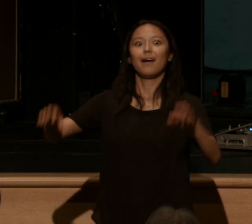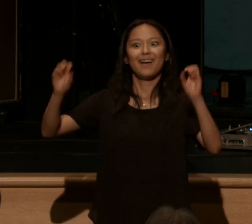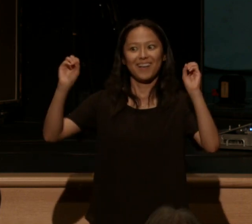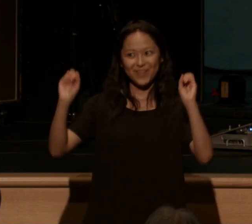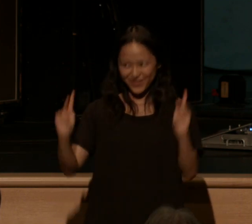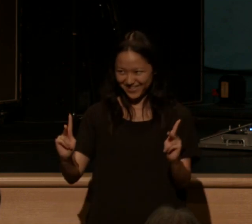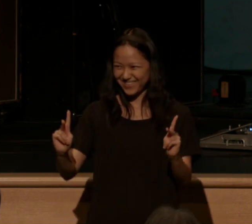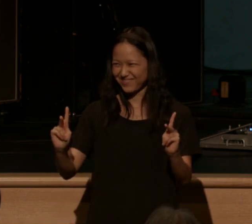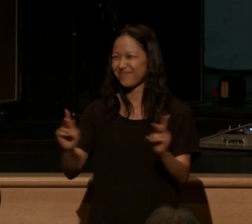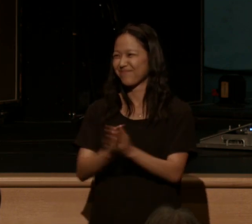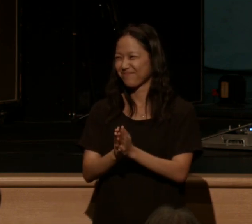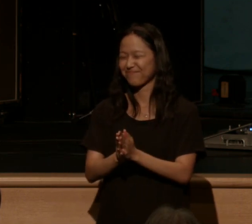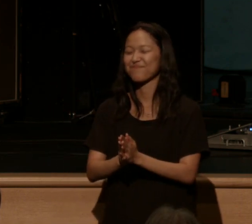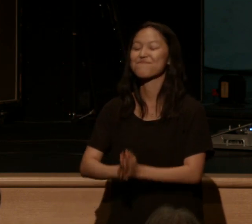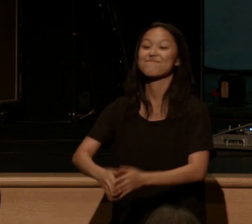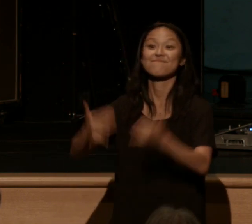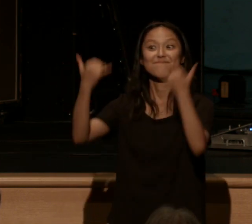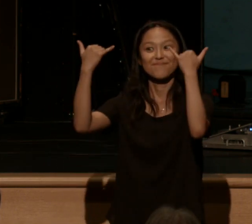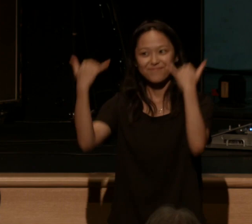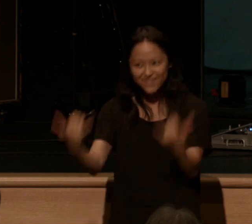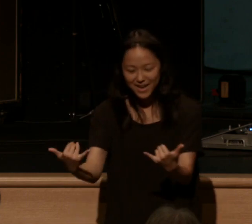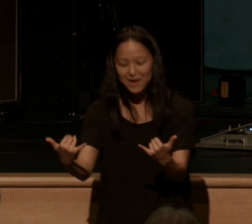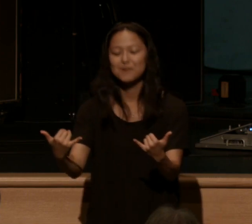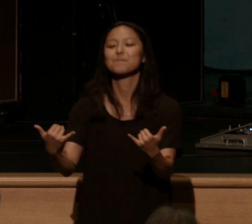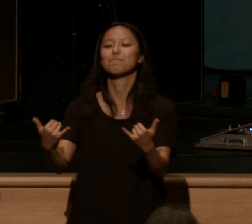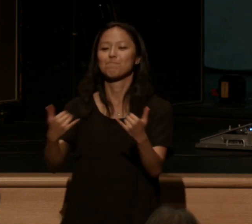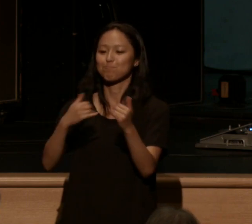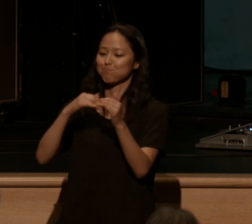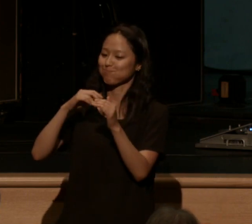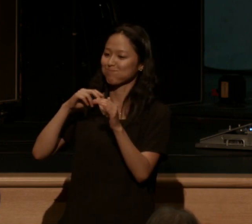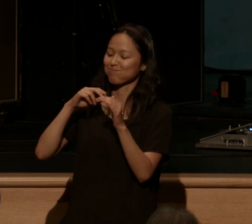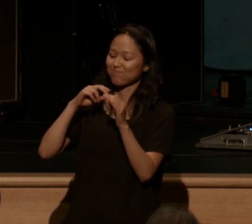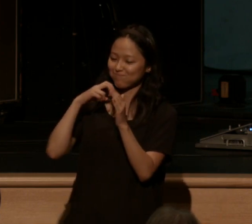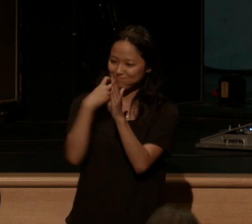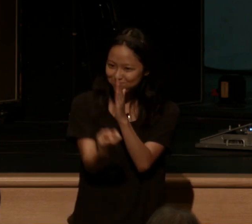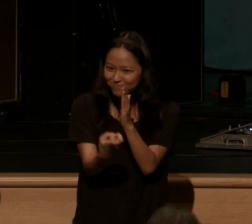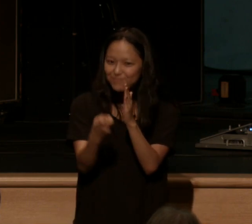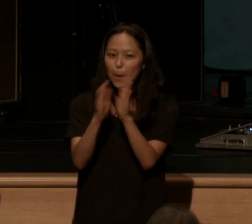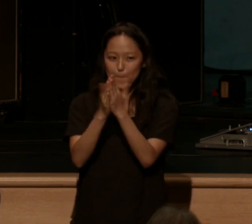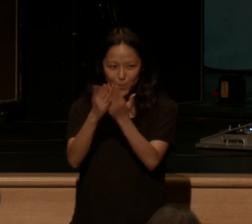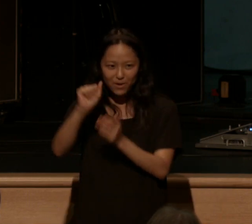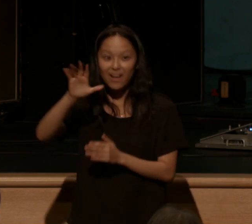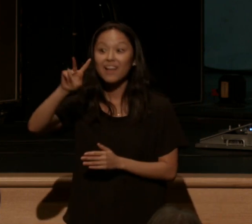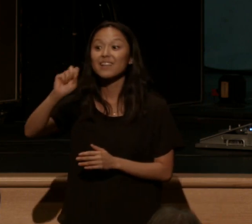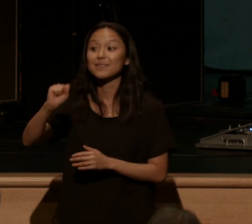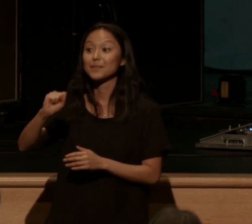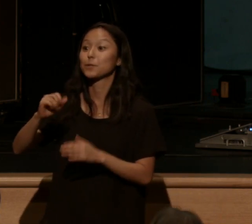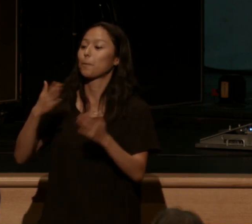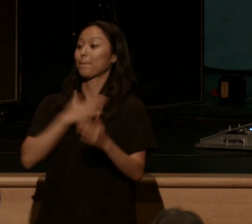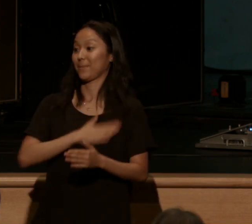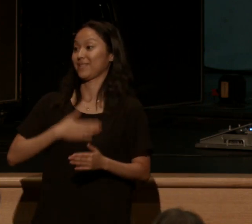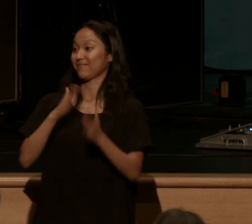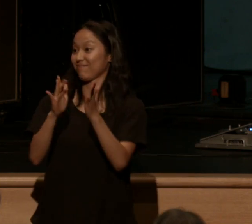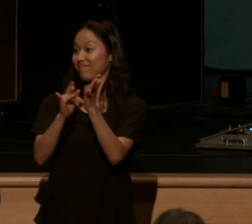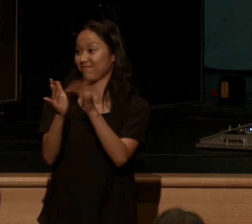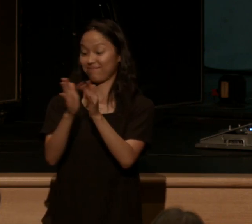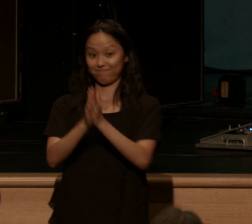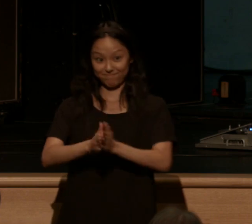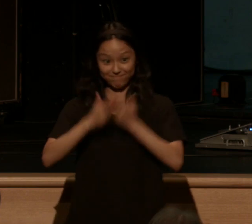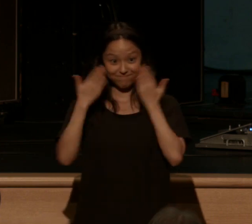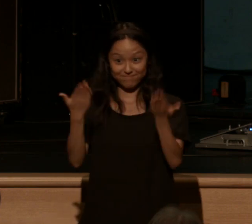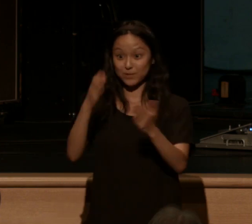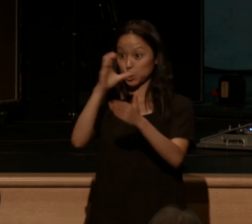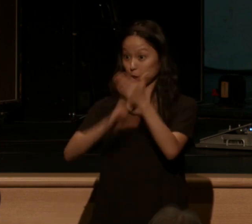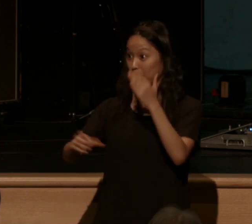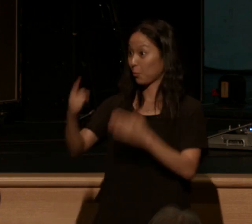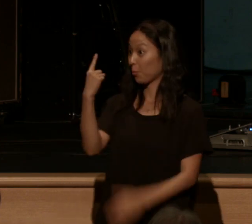Okay, so without further ado, we're going to jump into the book of Acts. If you haven't already, please open your Bibles to Acts chapter